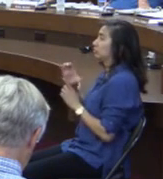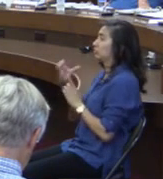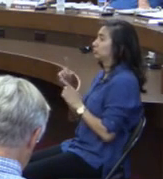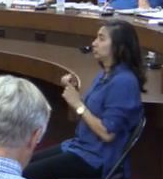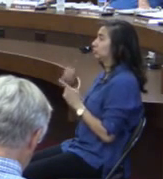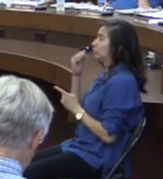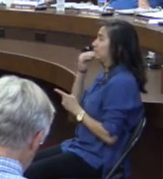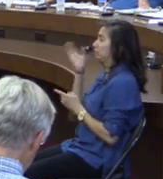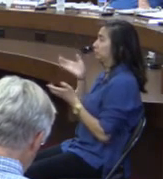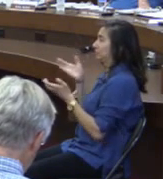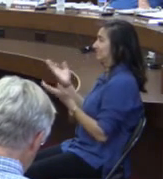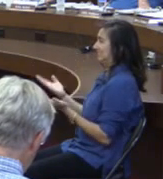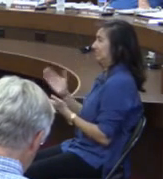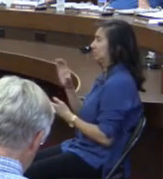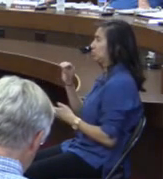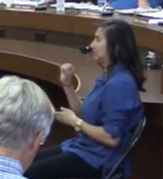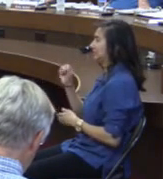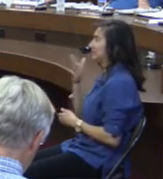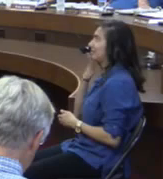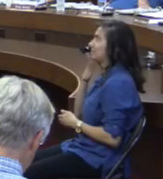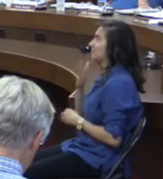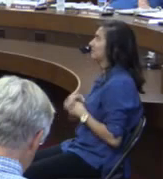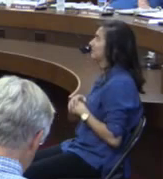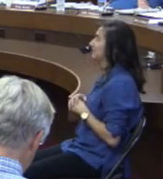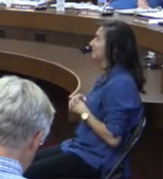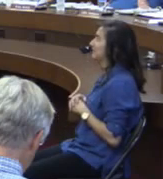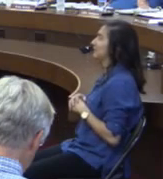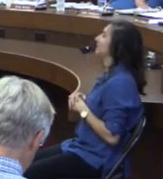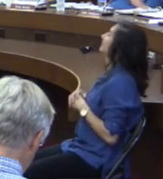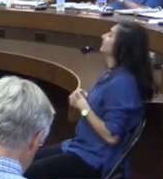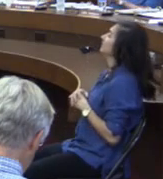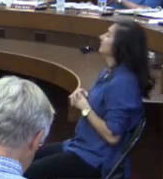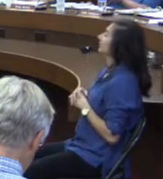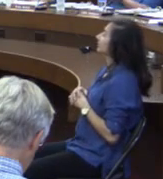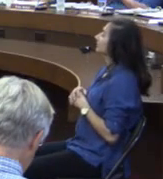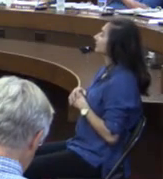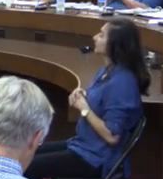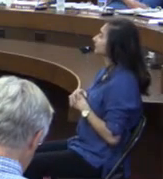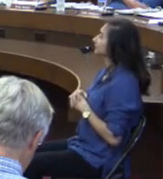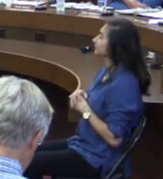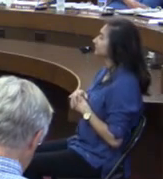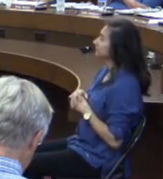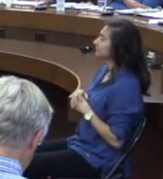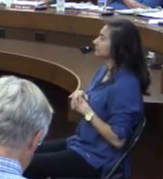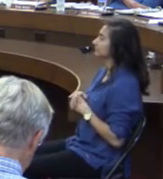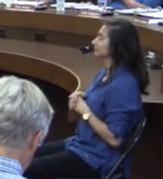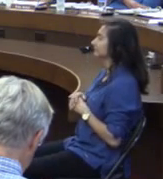to the food services here at COS. Thank you. Thank you, Zach.